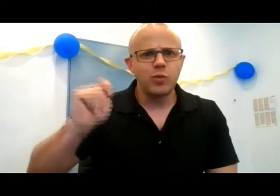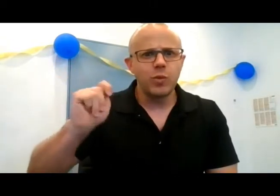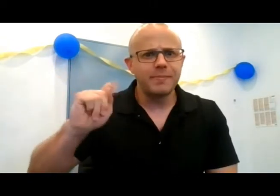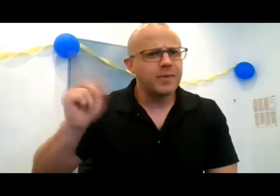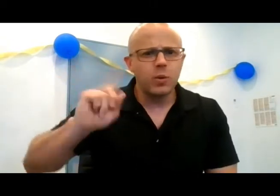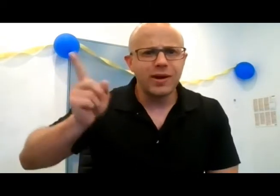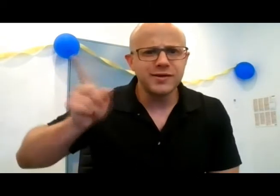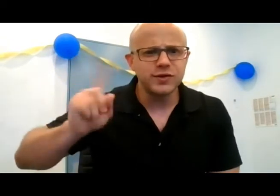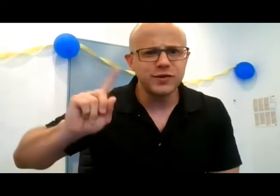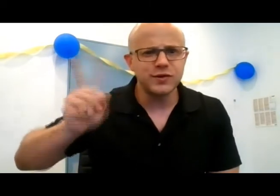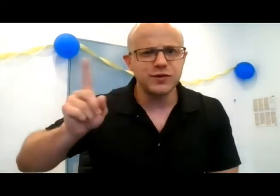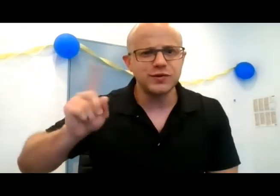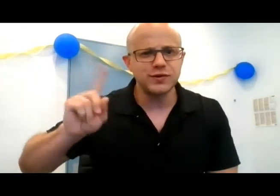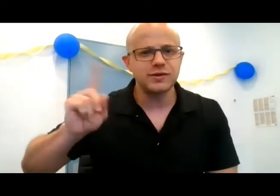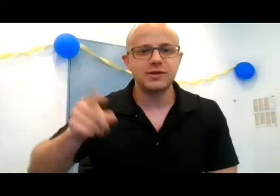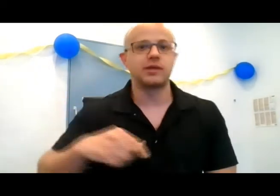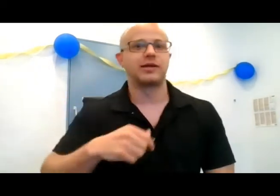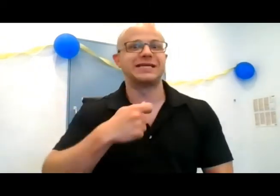Remember,